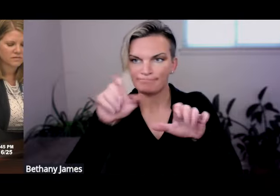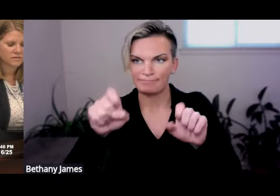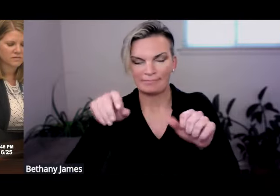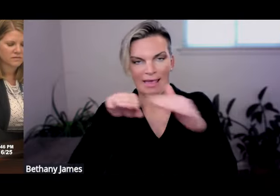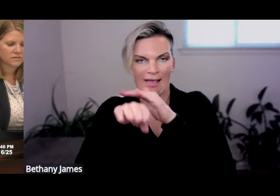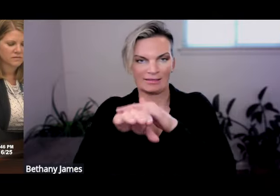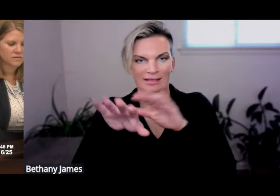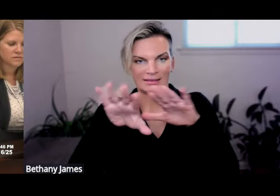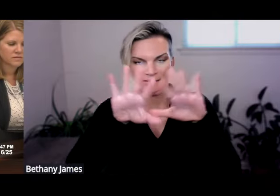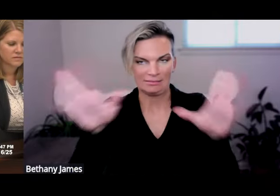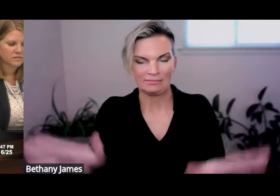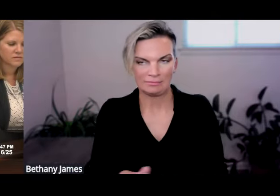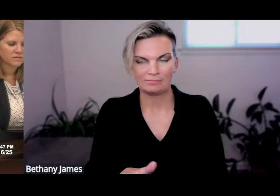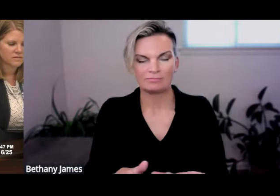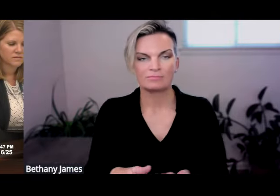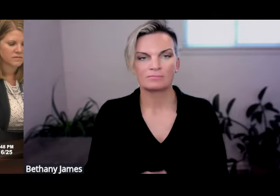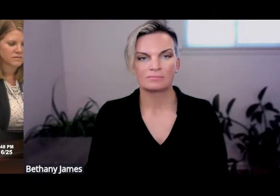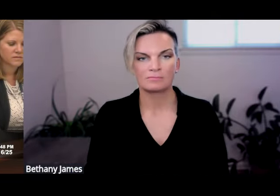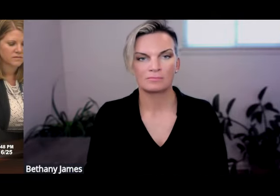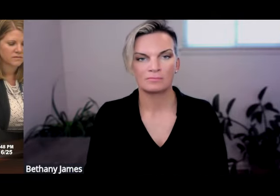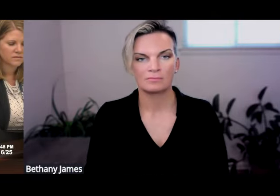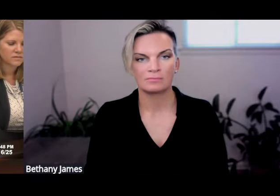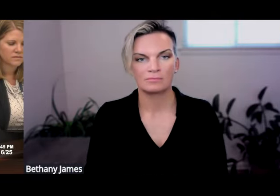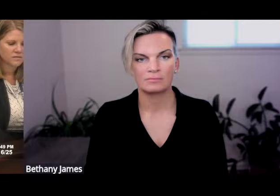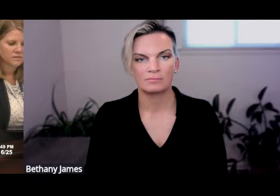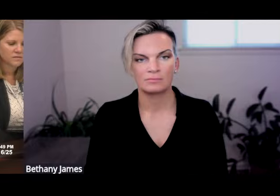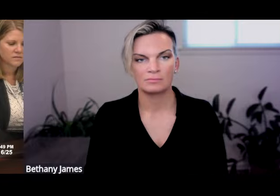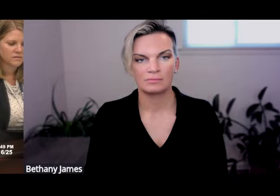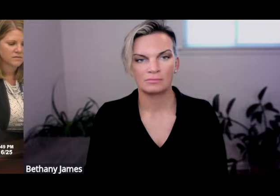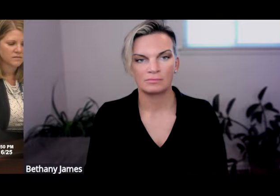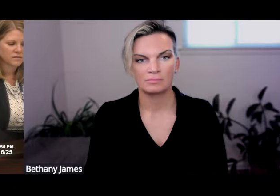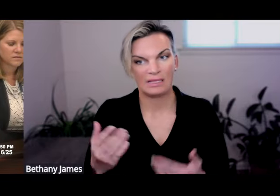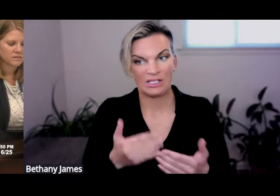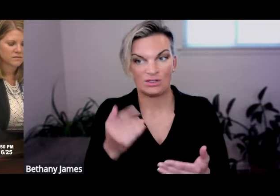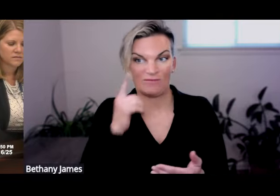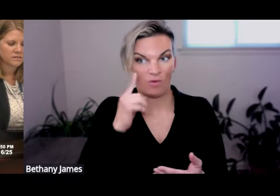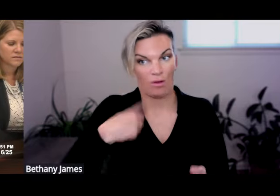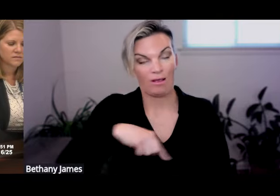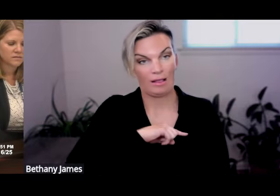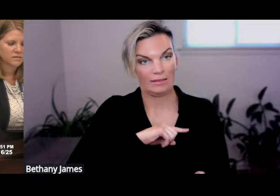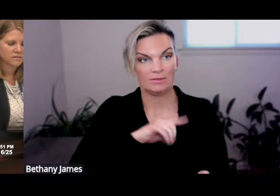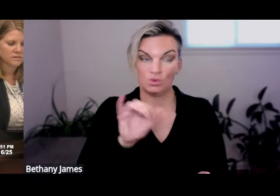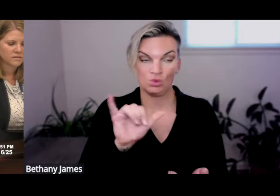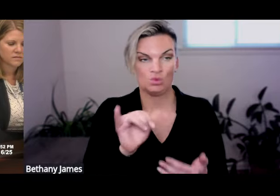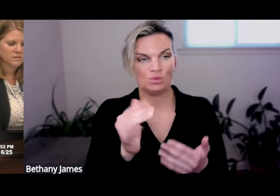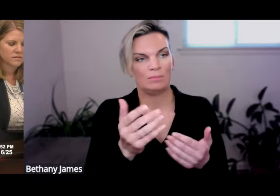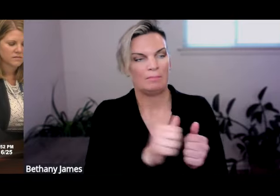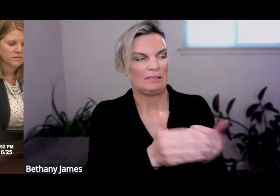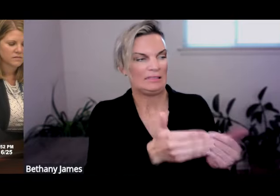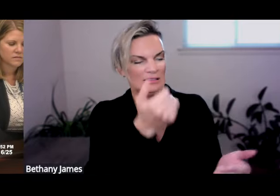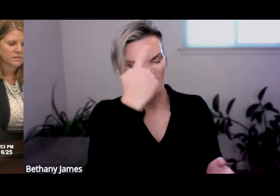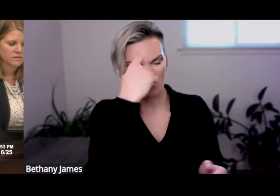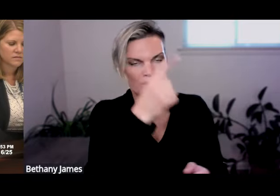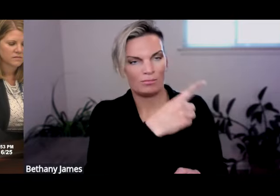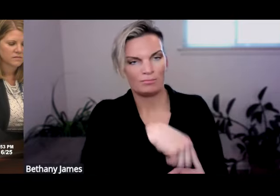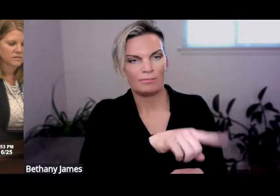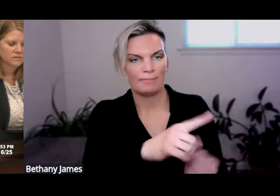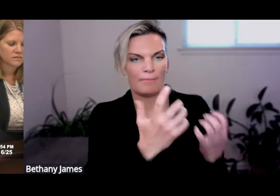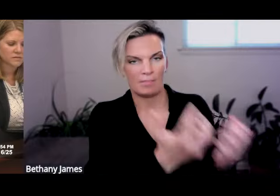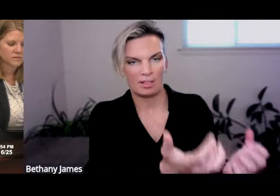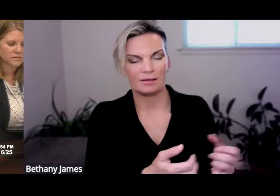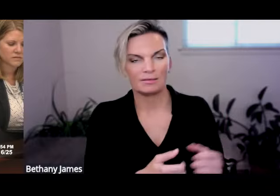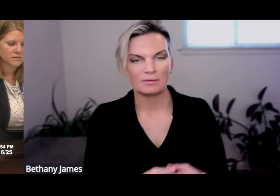just different ways to make it easier for both us and members of the public. And one of those things that we're working on is actually